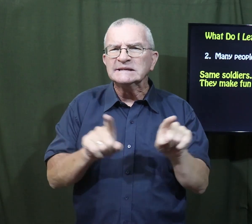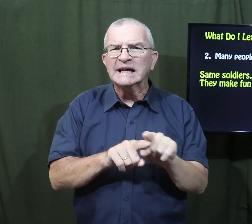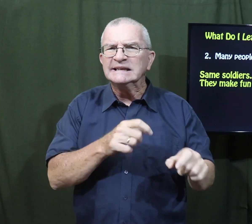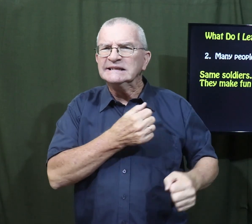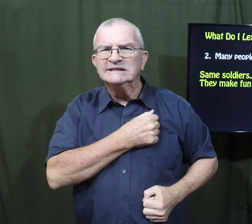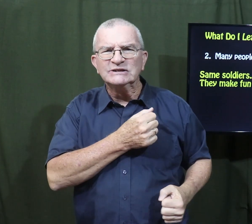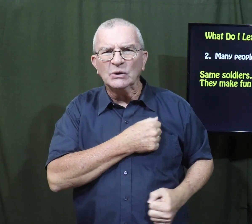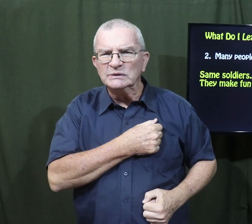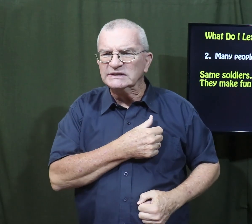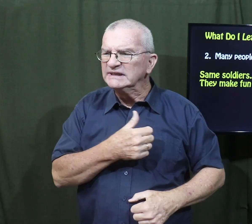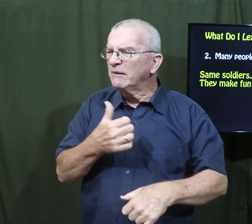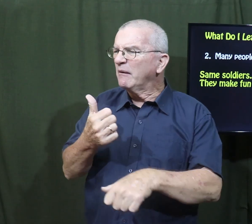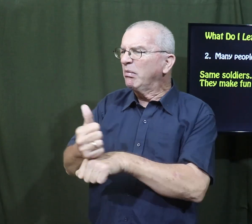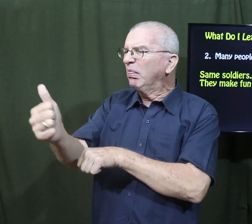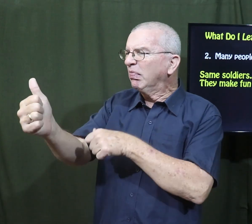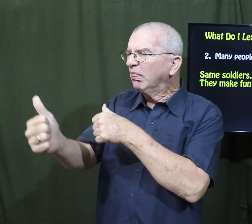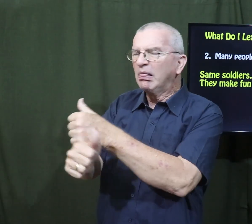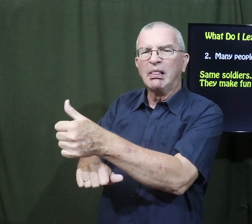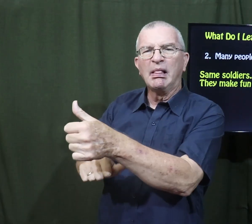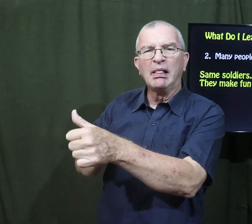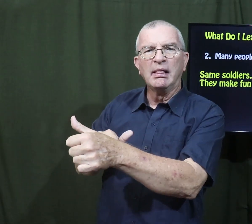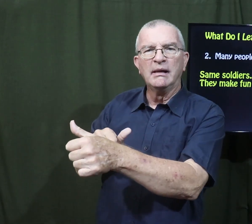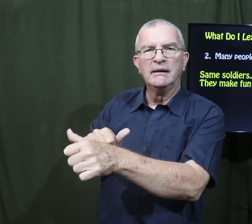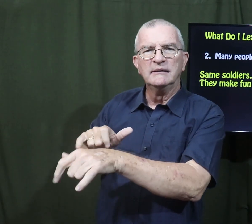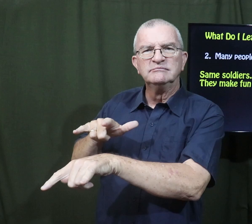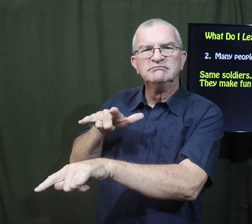Just like the soldiers, they made fun of Jesus.